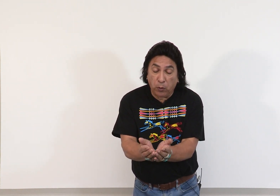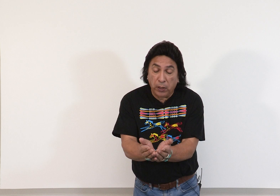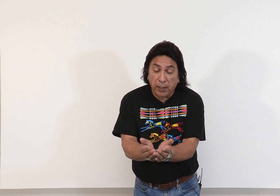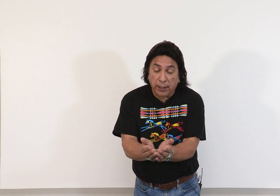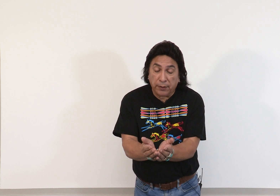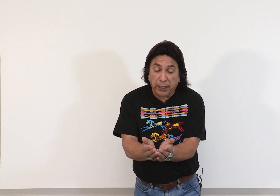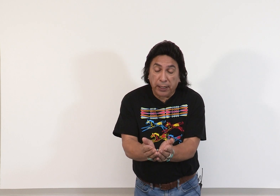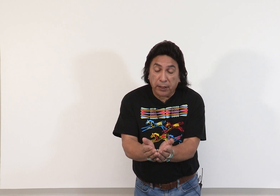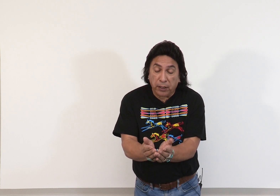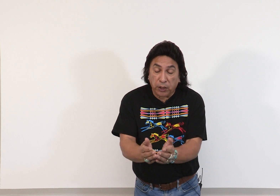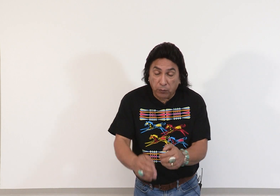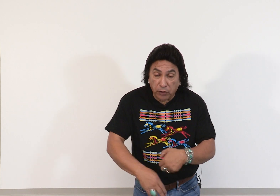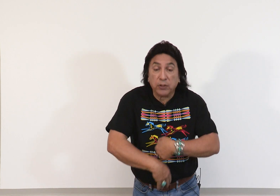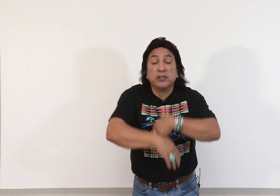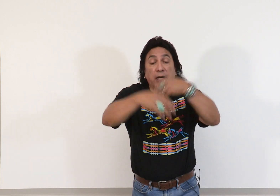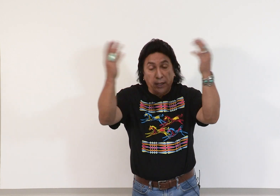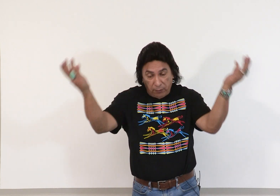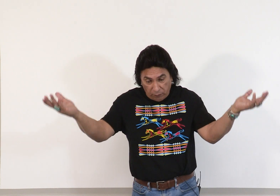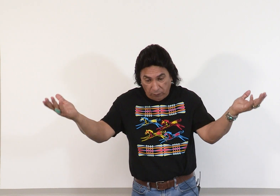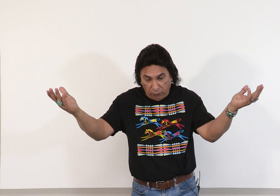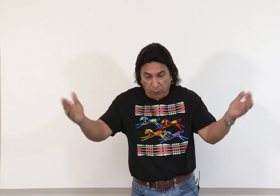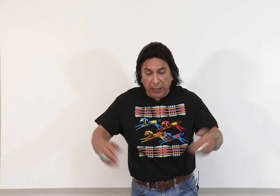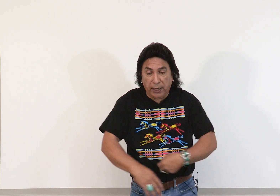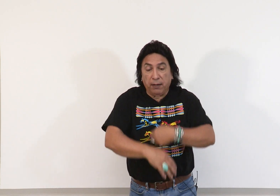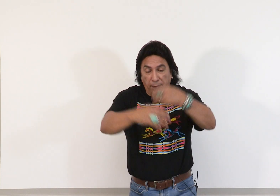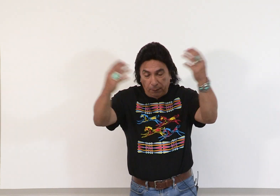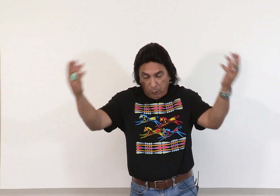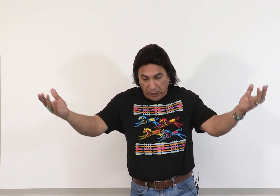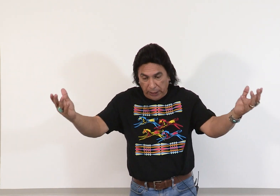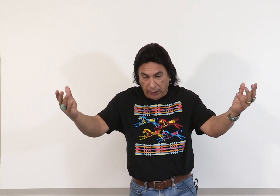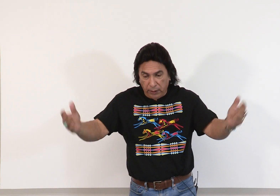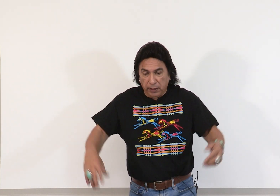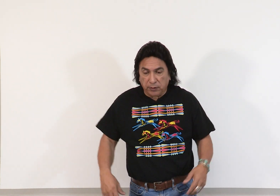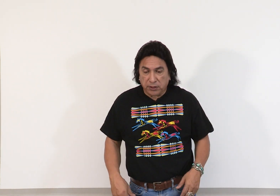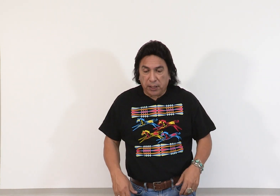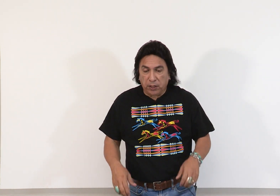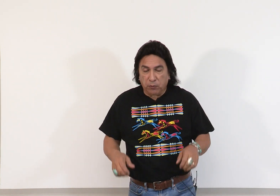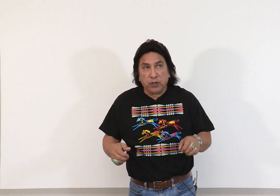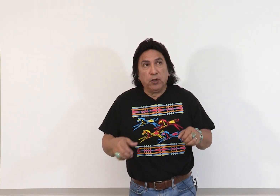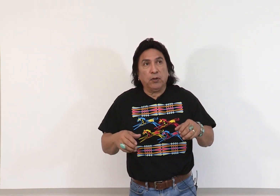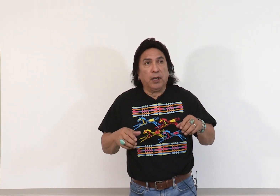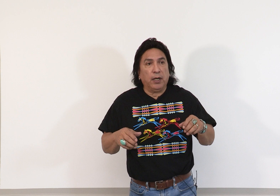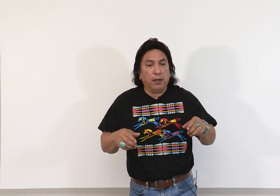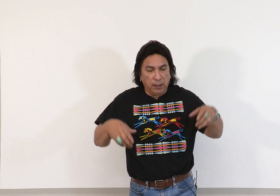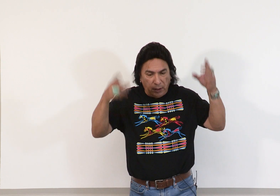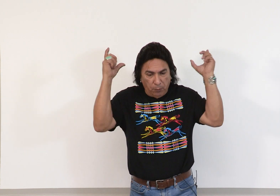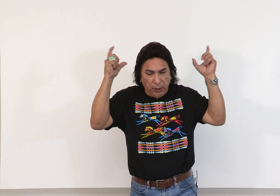bowl, then you would do the sign for big. Just like you would do a